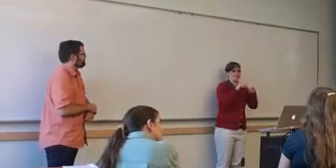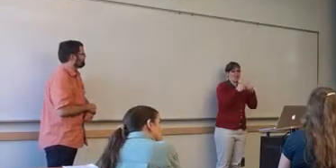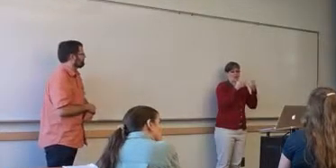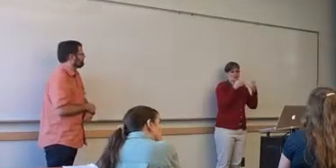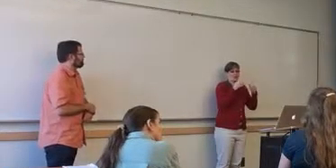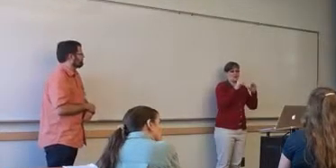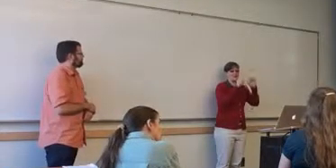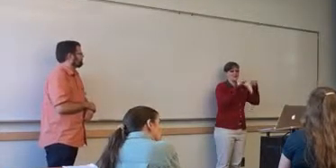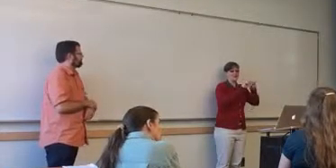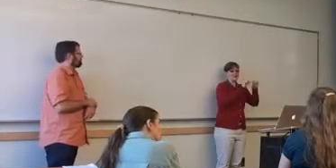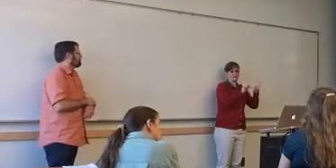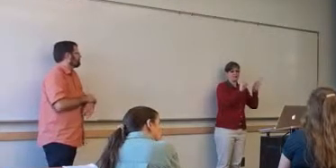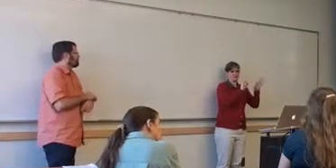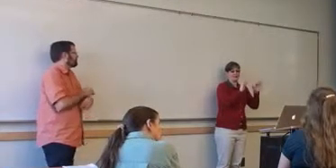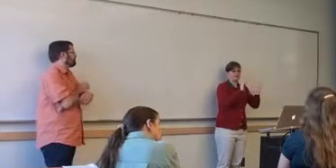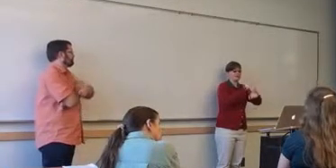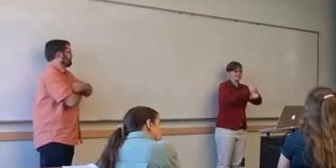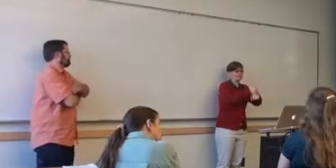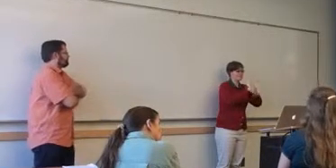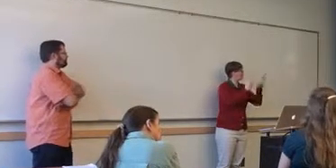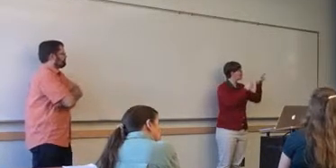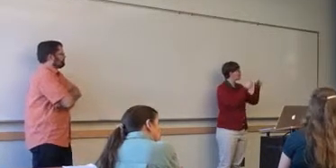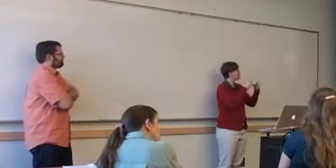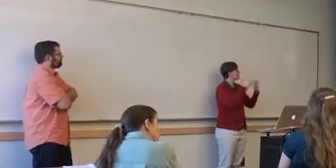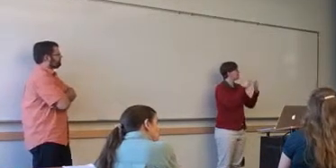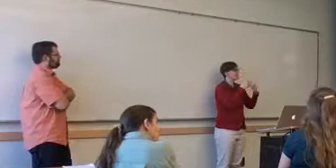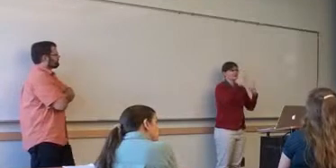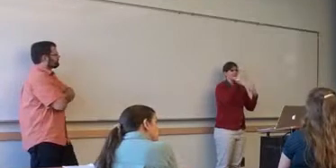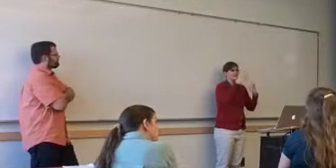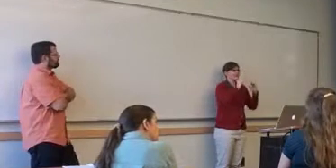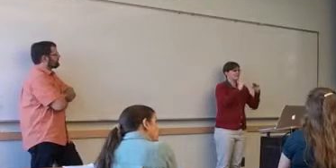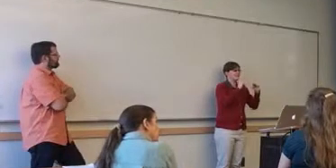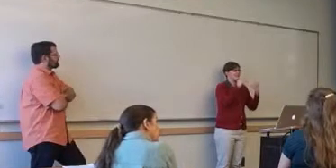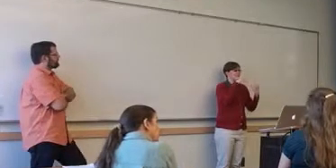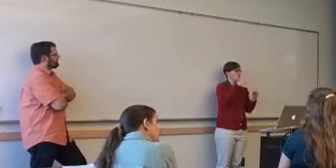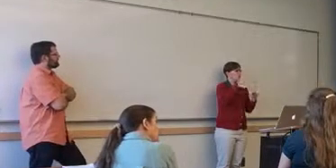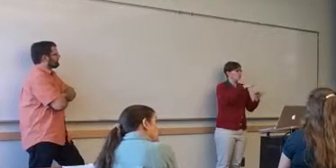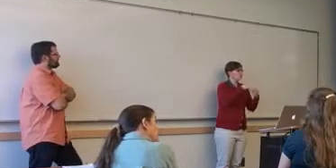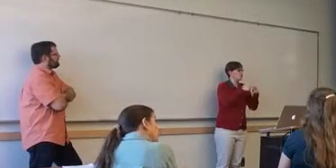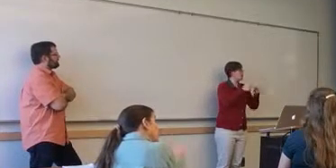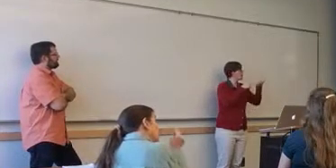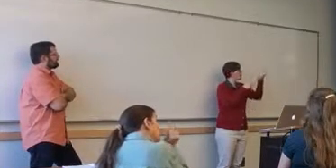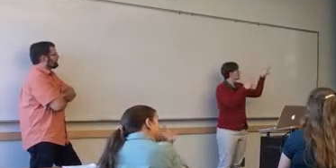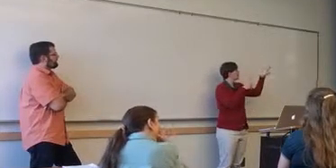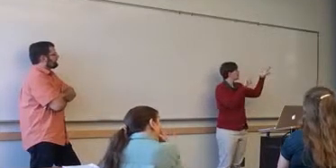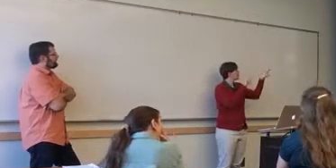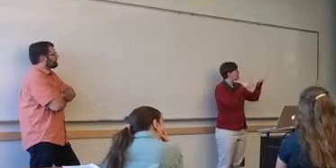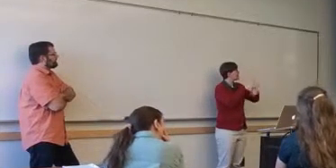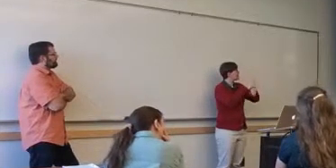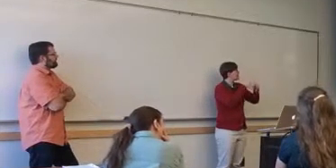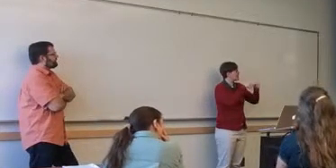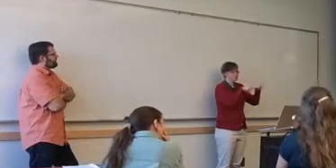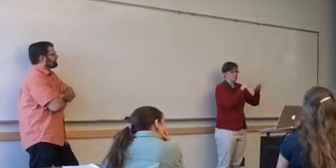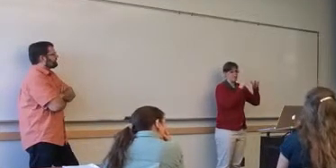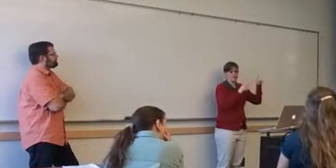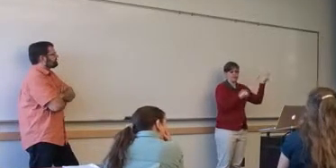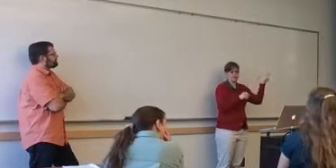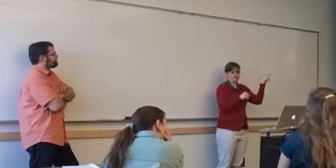and statistics. And it's our education system is set up to be an